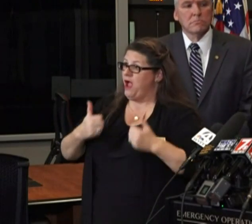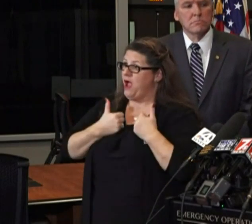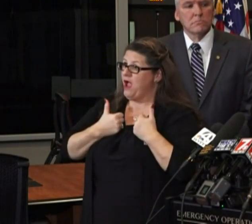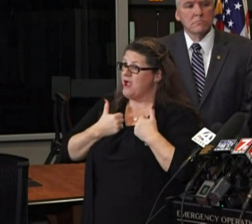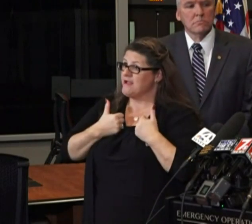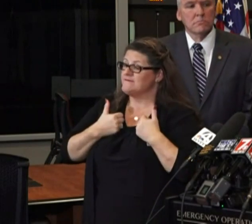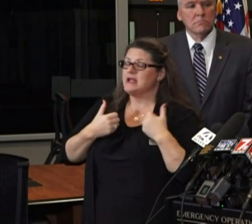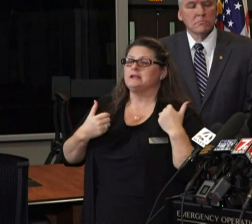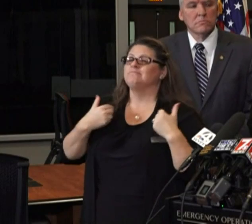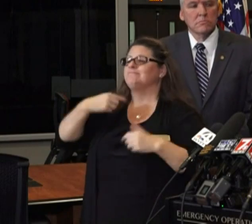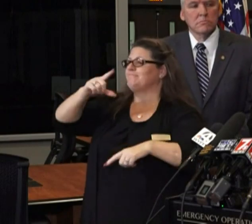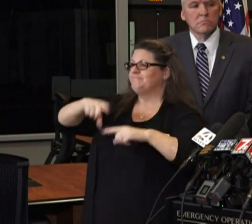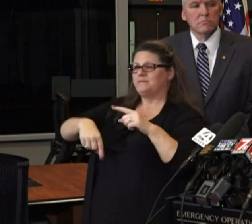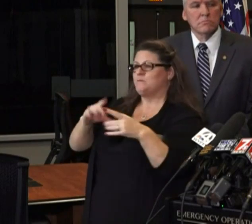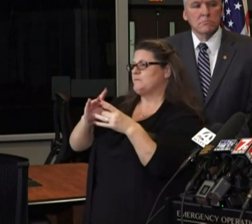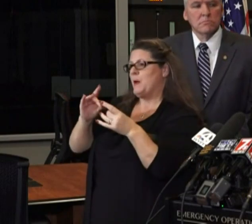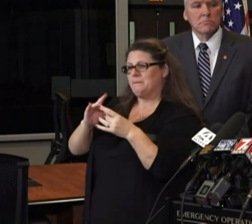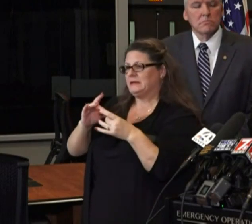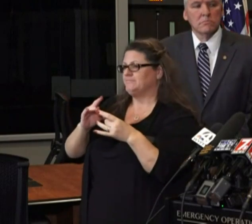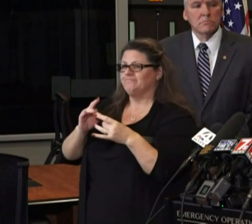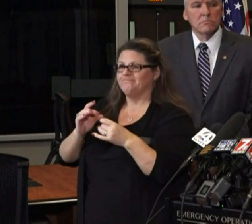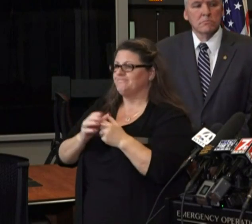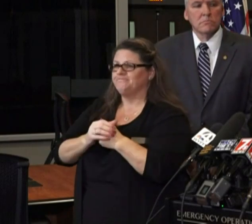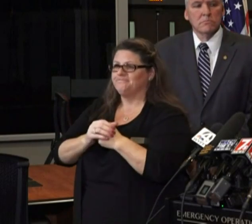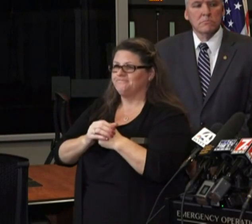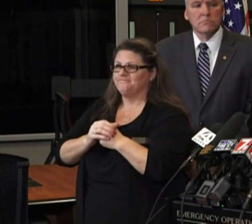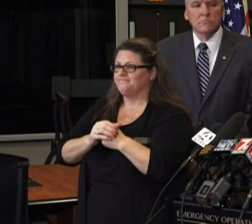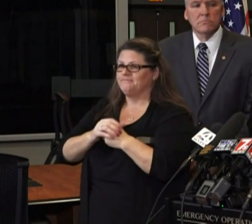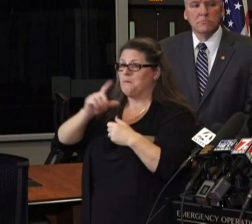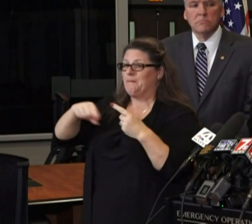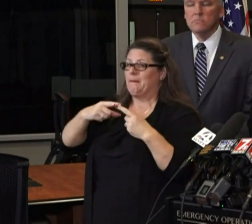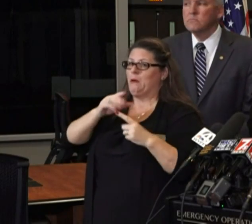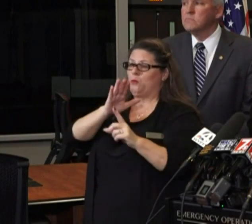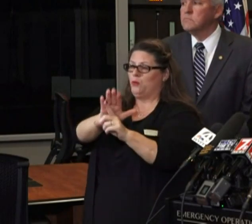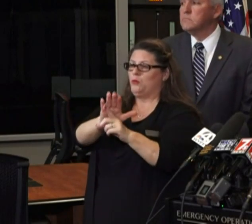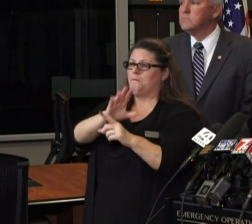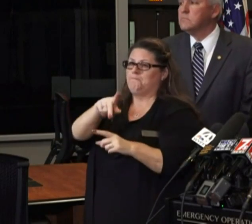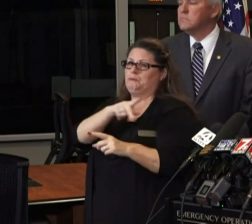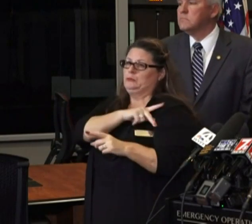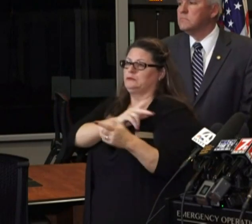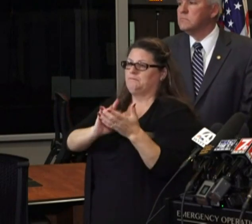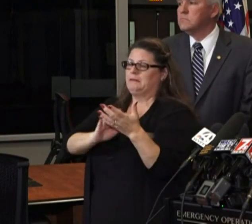I can't comment on her individual medical condition.